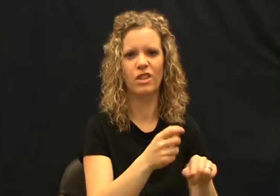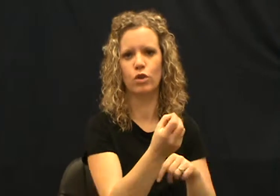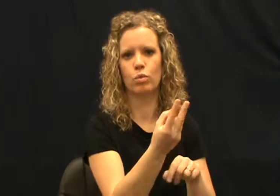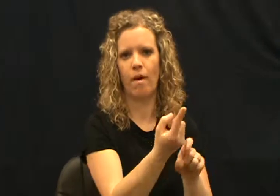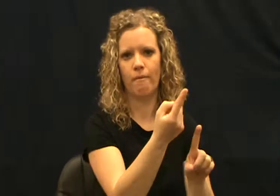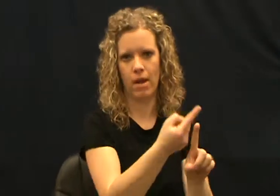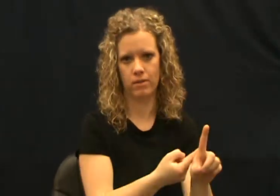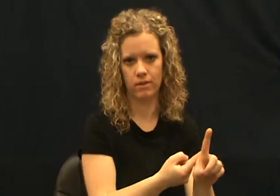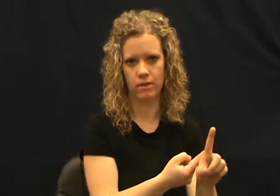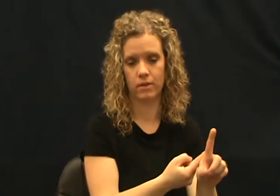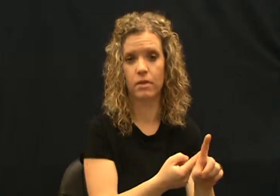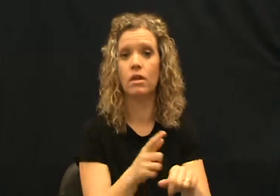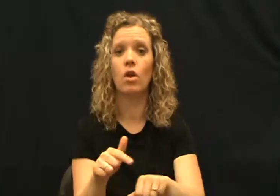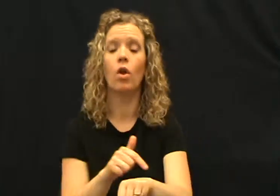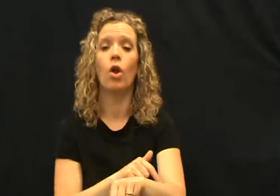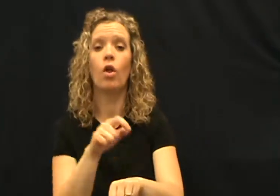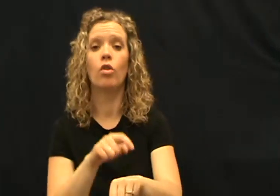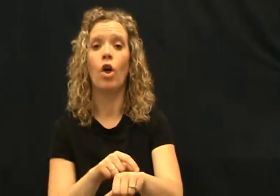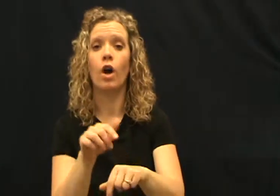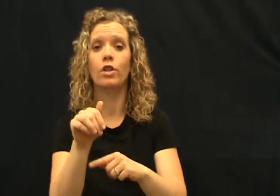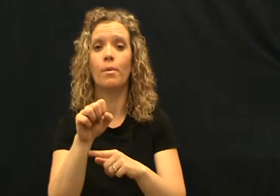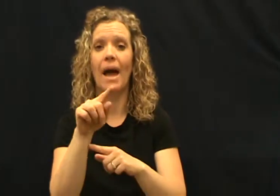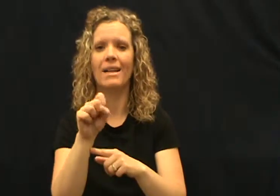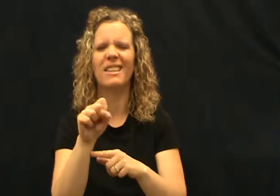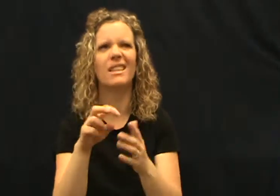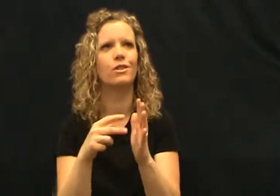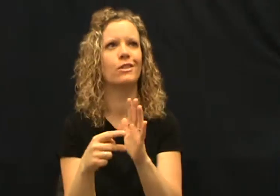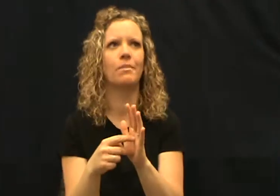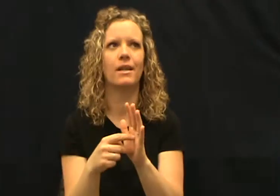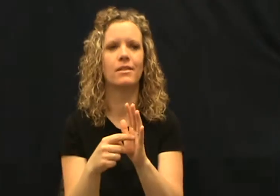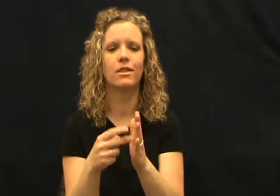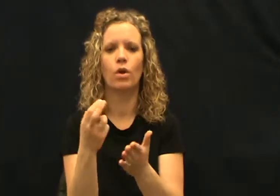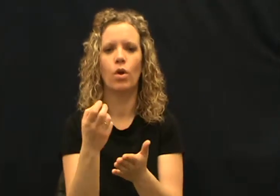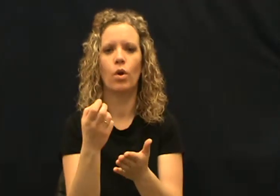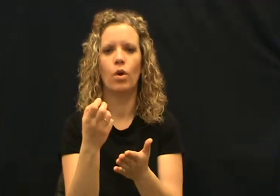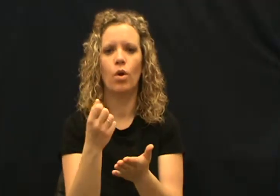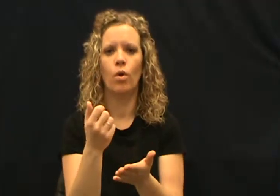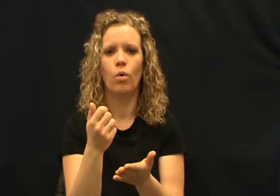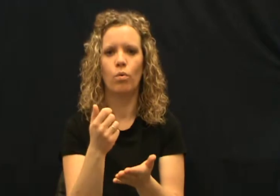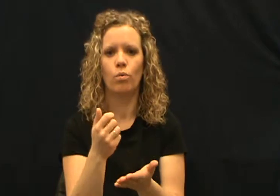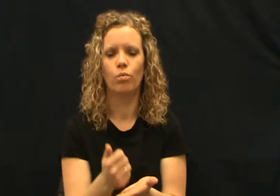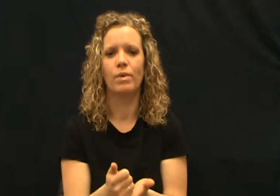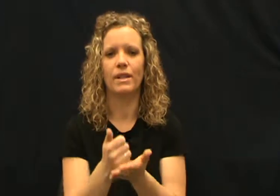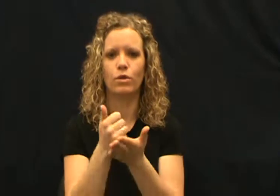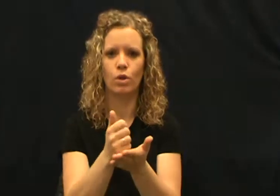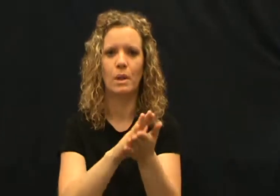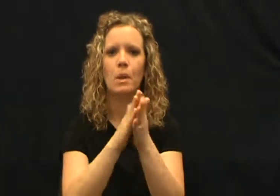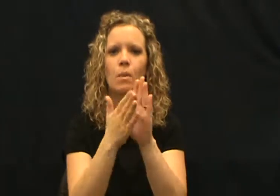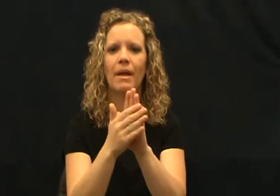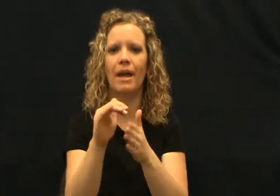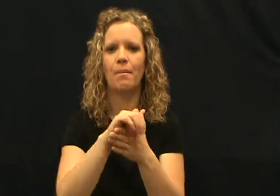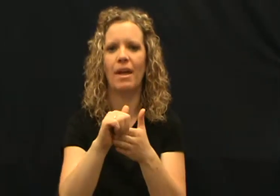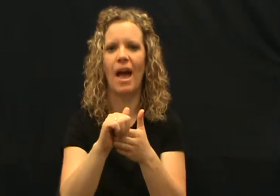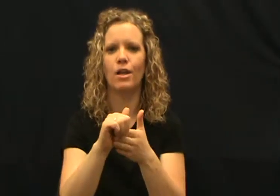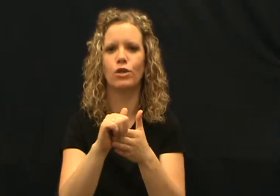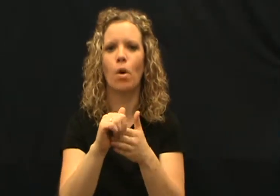asset includes resources that will be used to turn into cash more than 12 months after the balance sheet